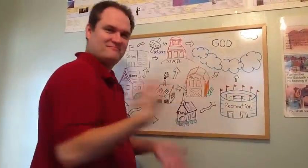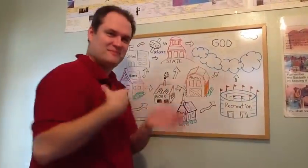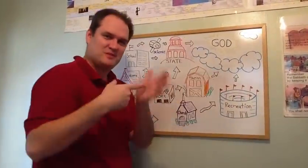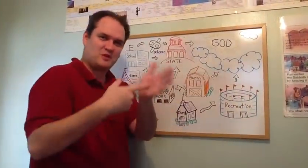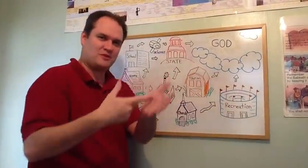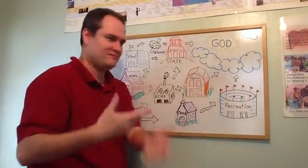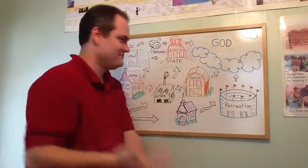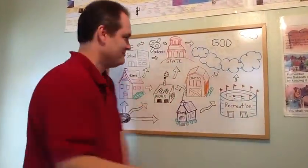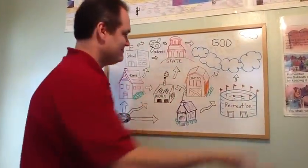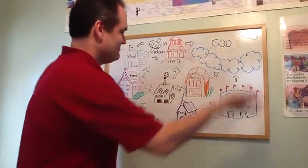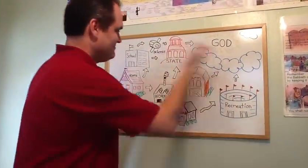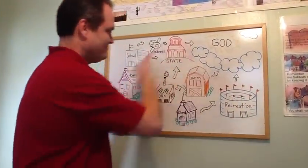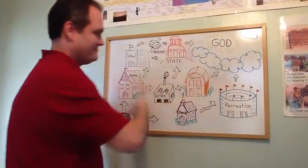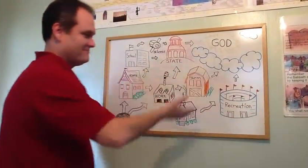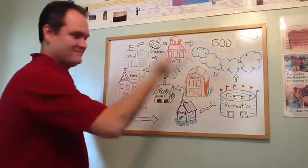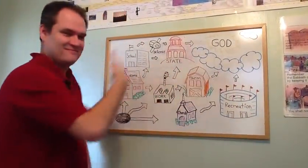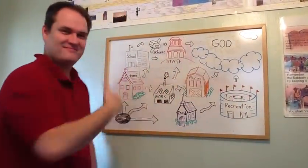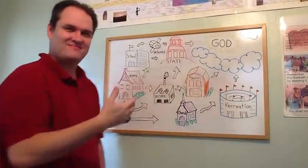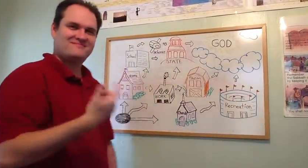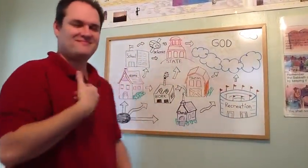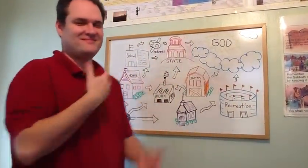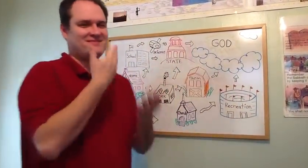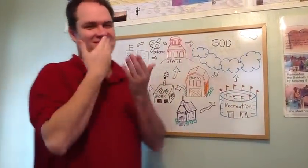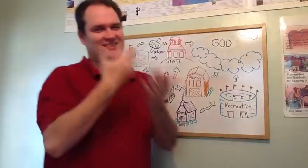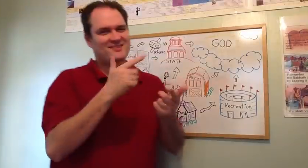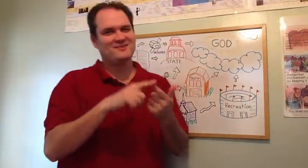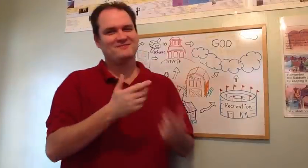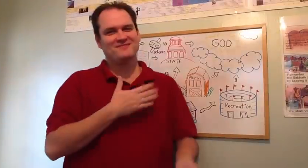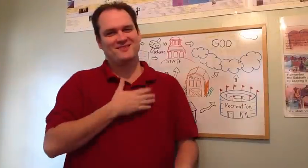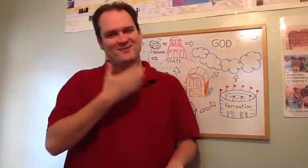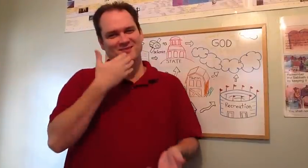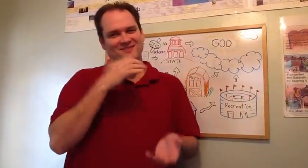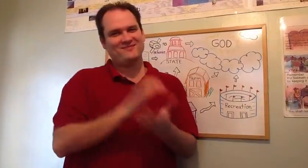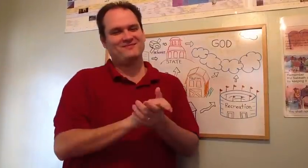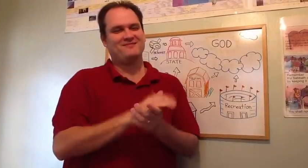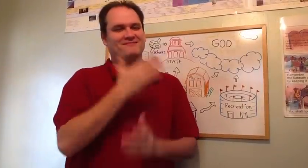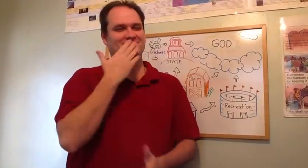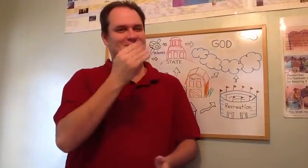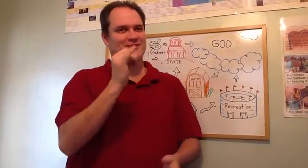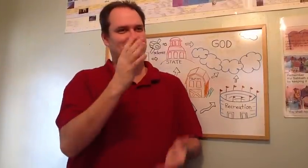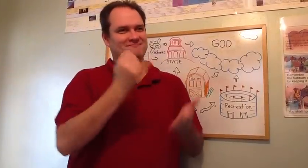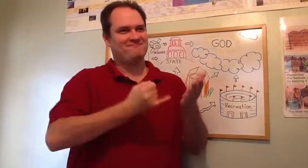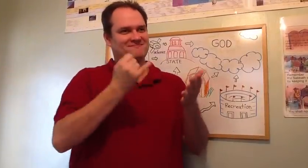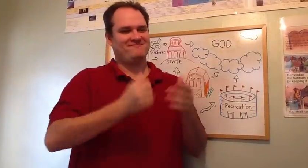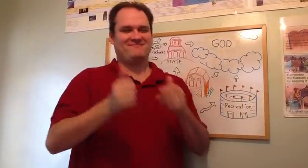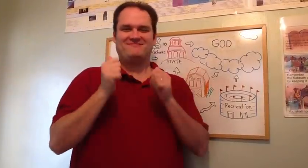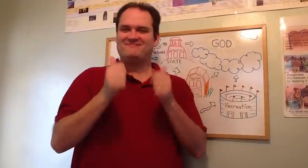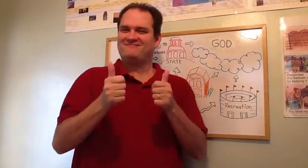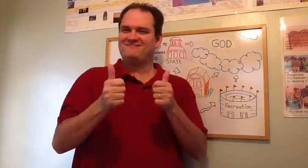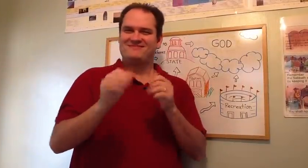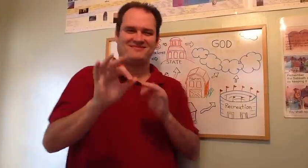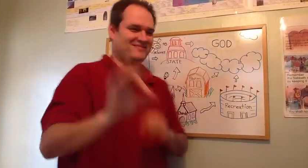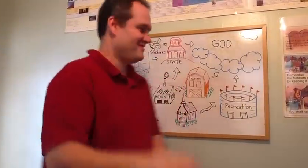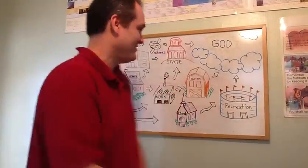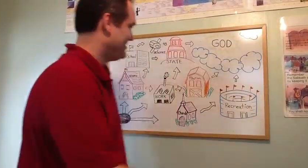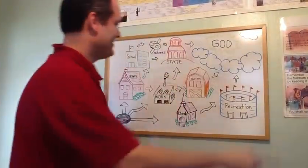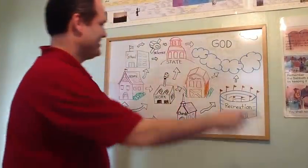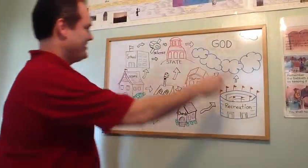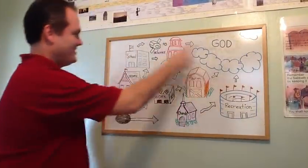So, here's a drawing right here I'm going to show you. I'm very thankful to my wife. She did a very good job with